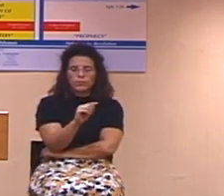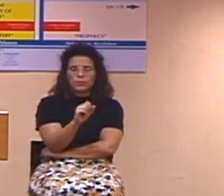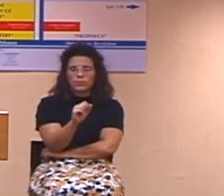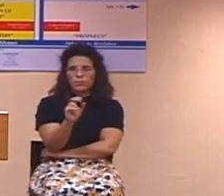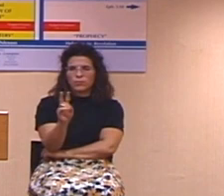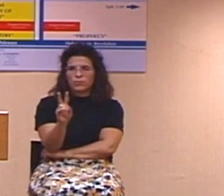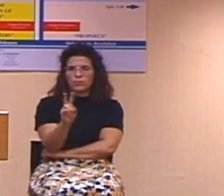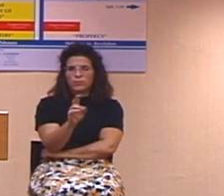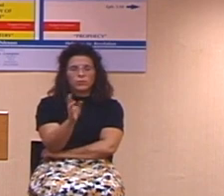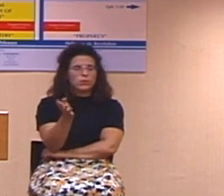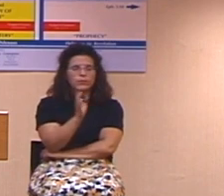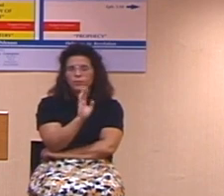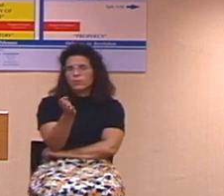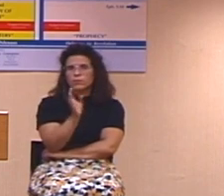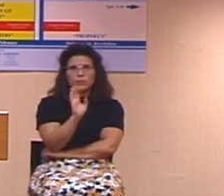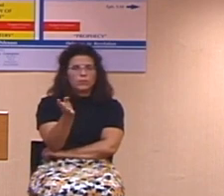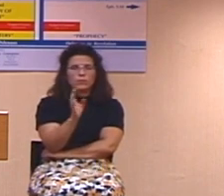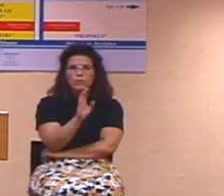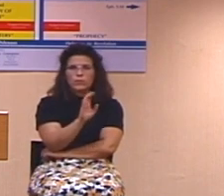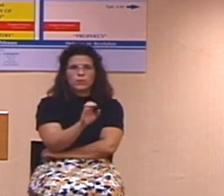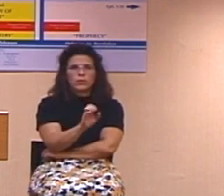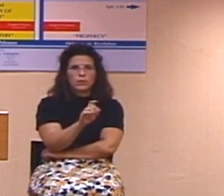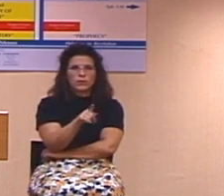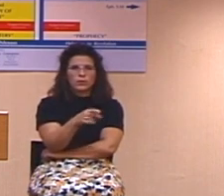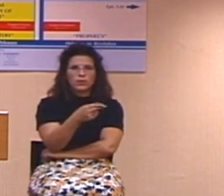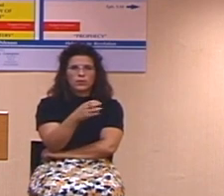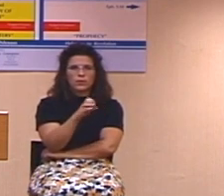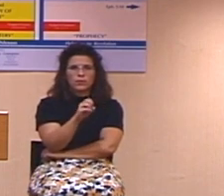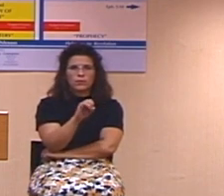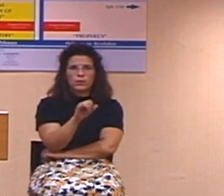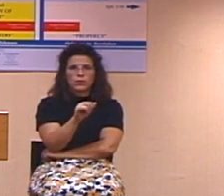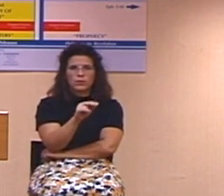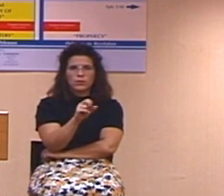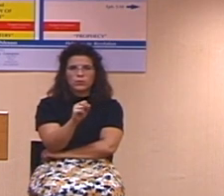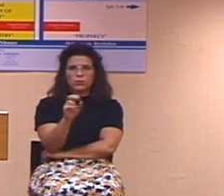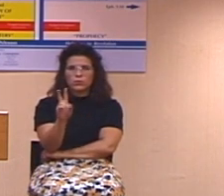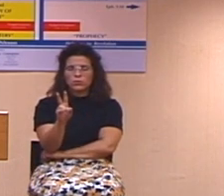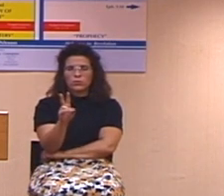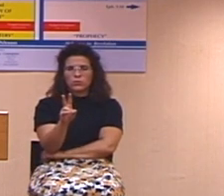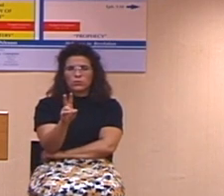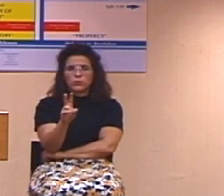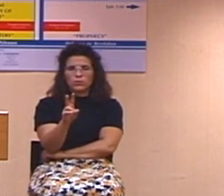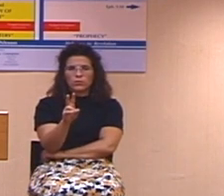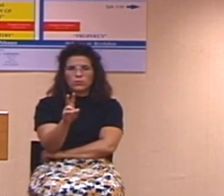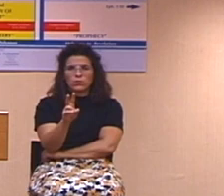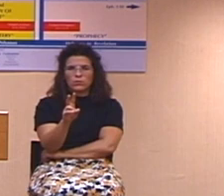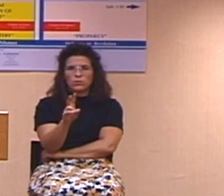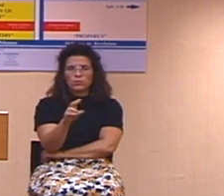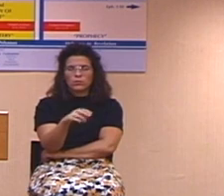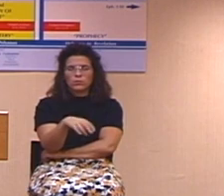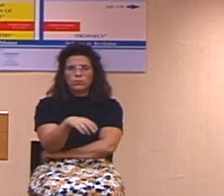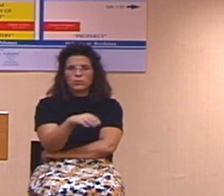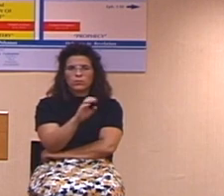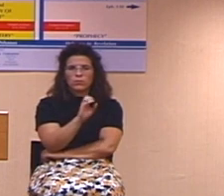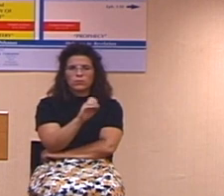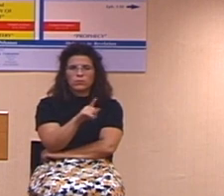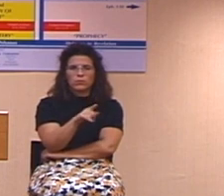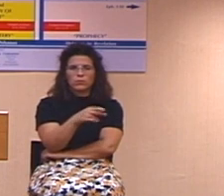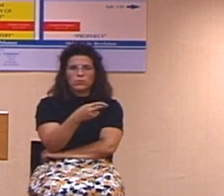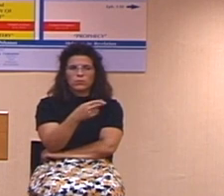ago. Ephesians 2. Sorry, just dance through there. A little cul-de-sac move here.